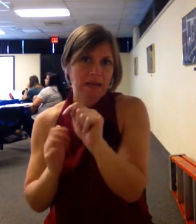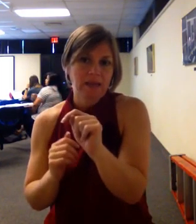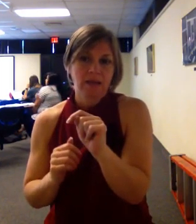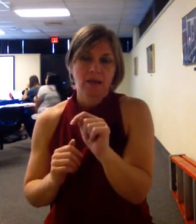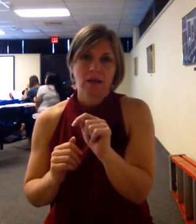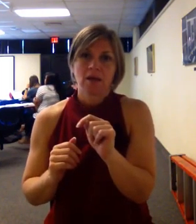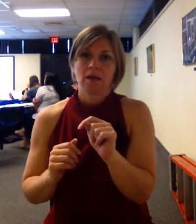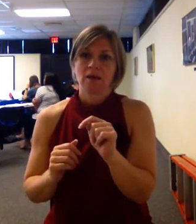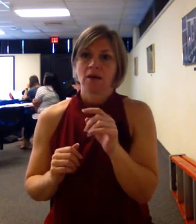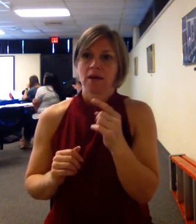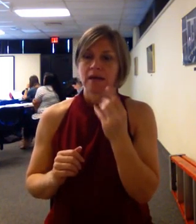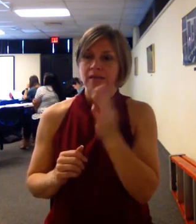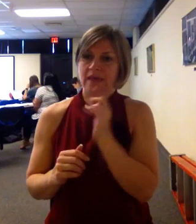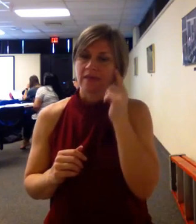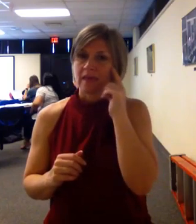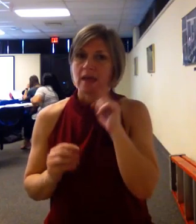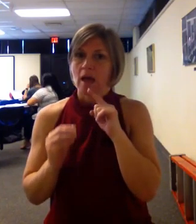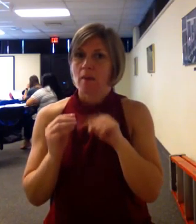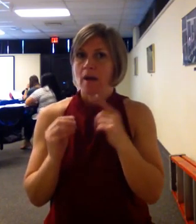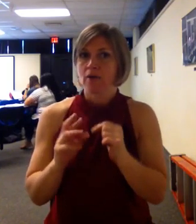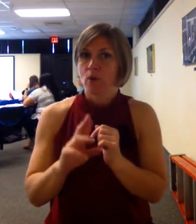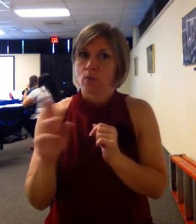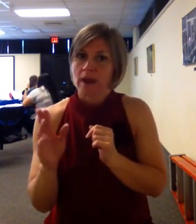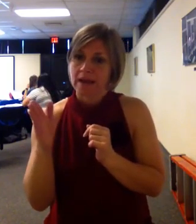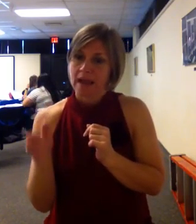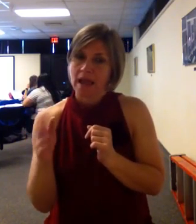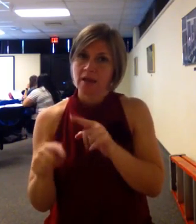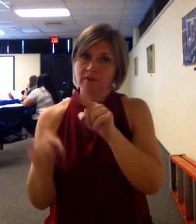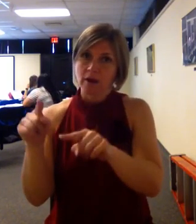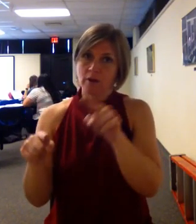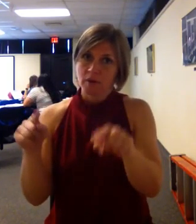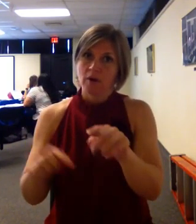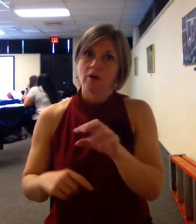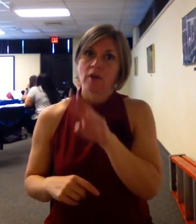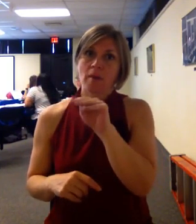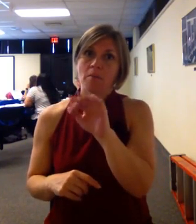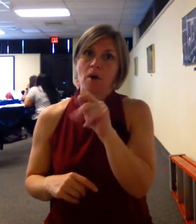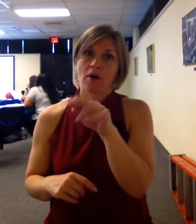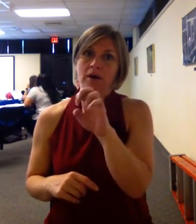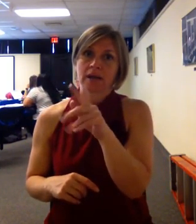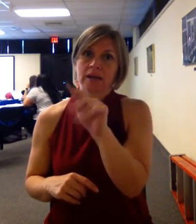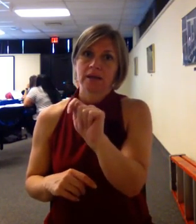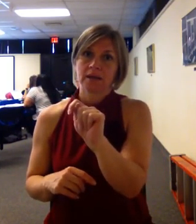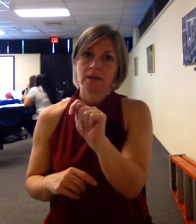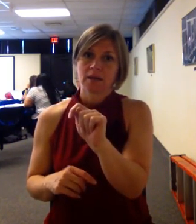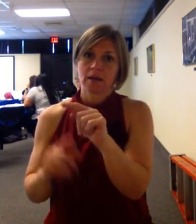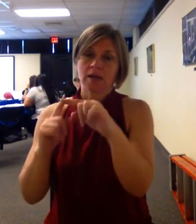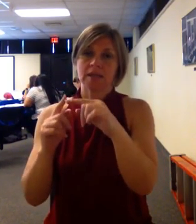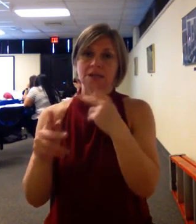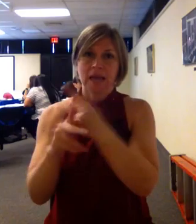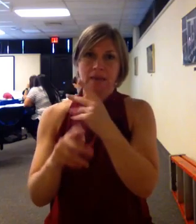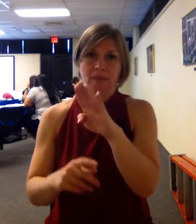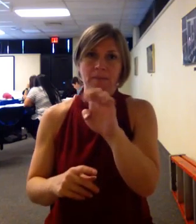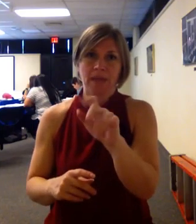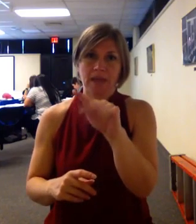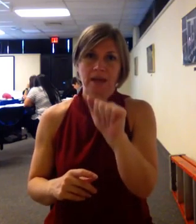only this right-hand variable of the equation, the market premium times beta. And to me that becomes confusing to students, because then